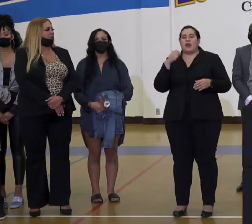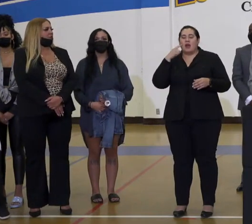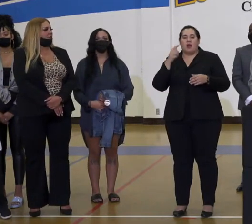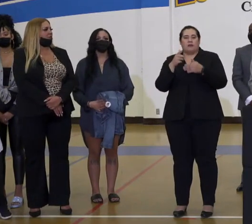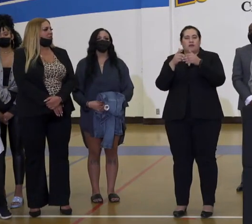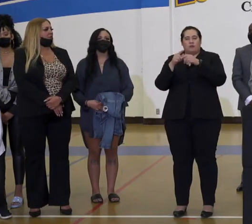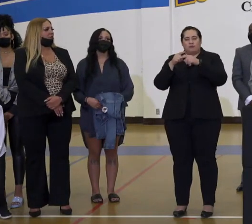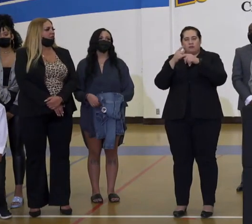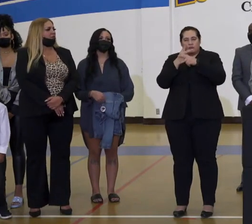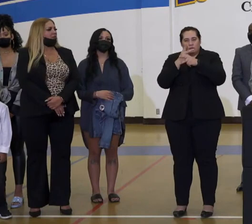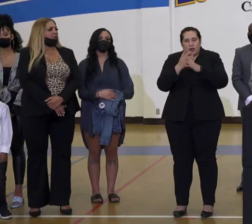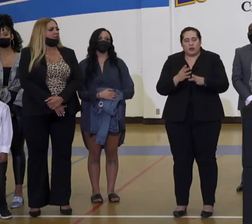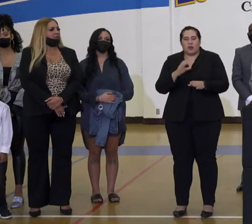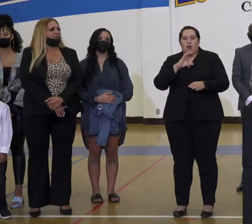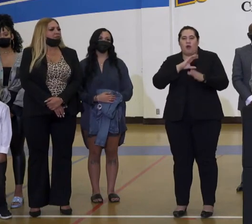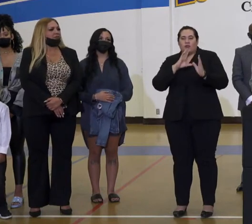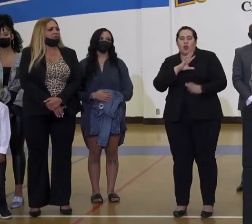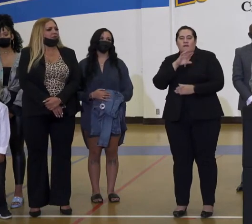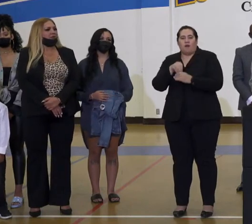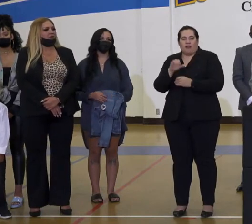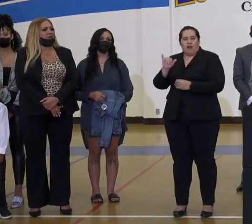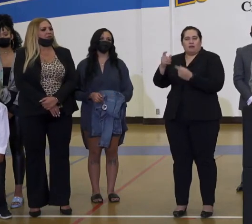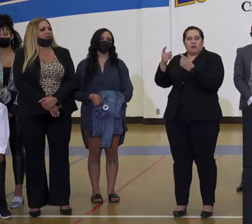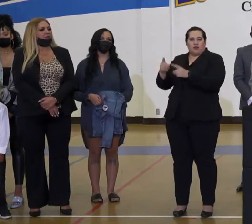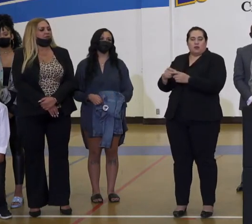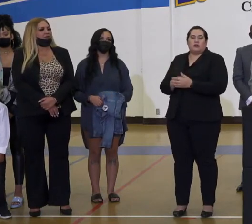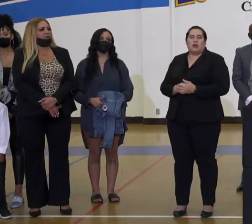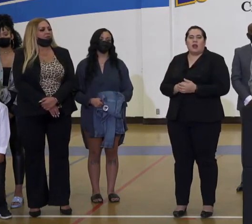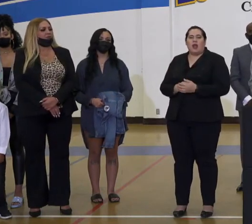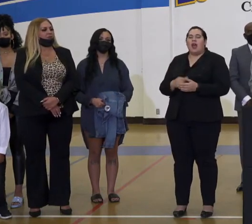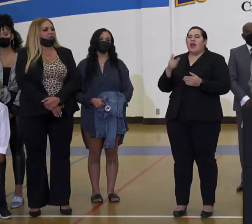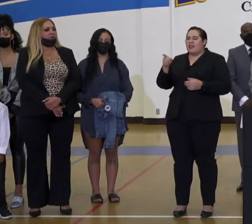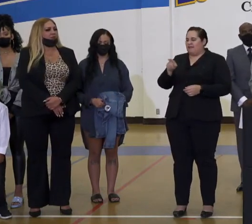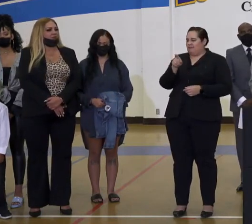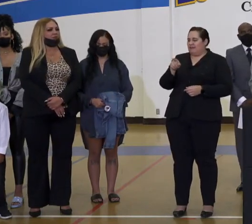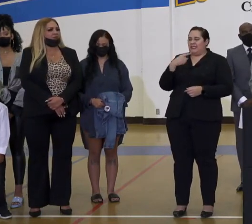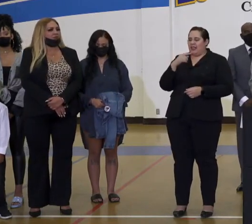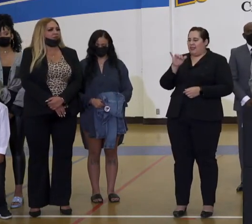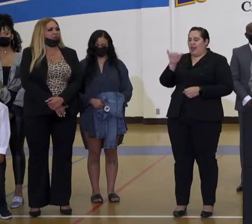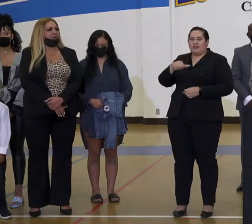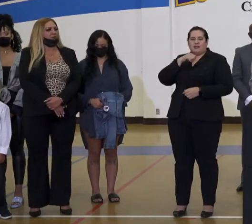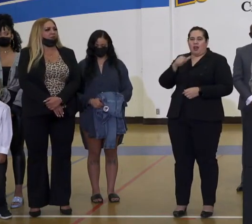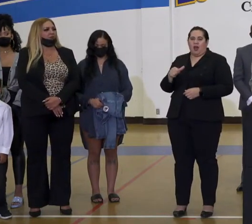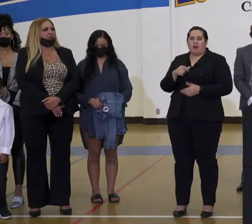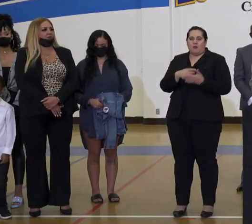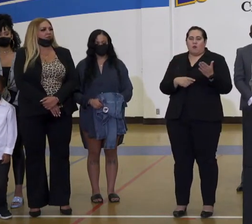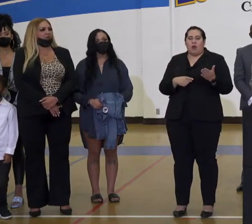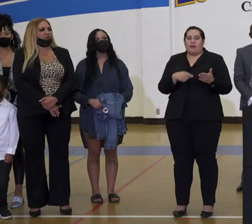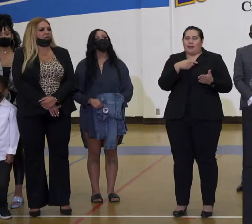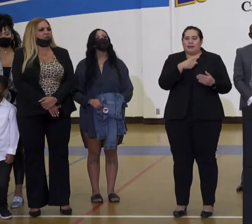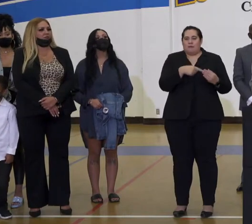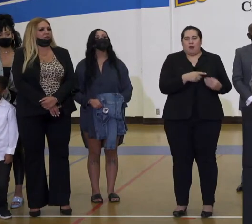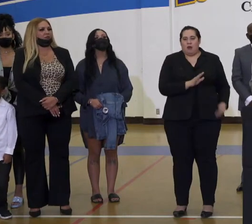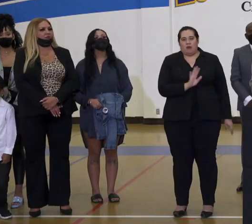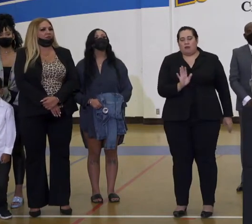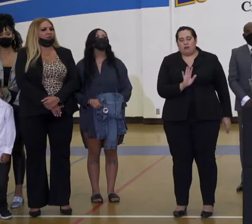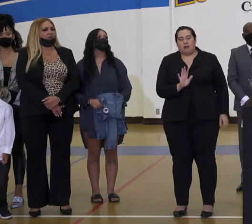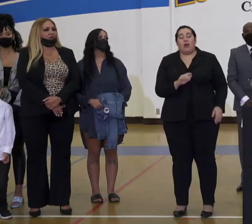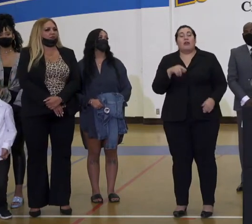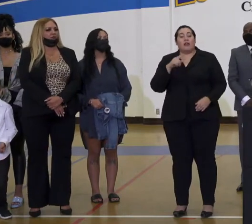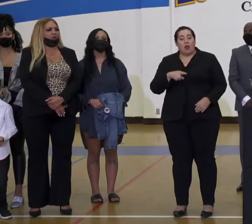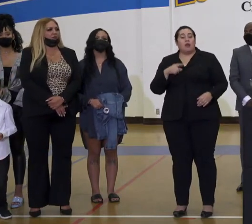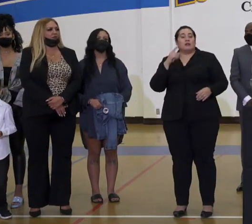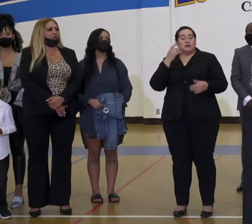supervising officer involved in that incident. That is not what AB 26 is about.